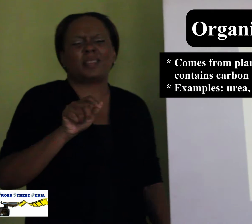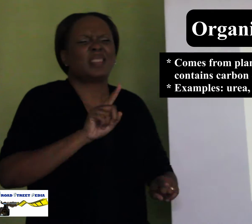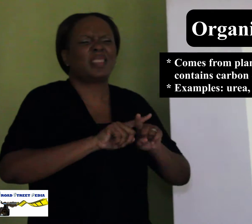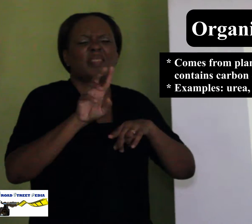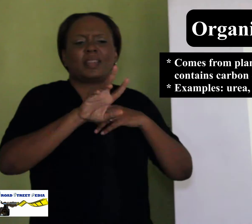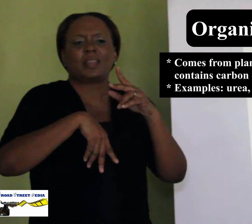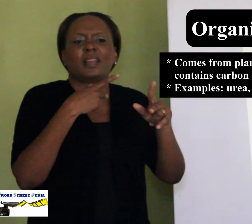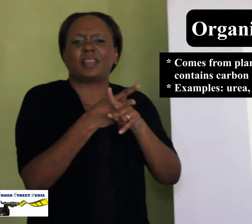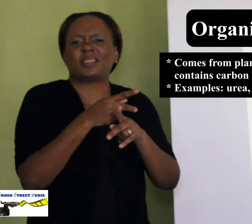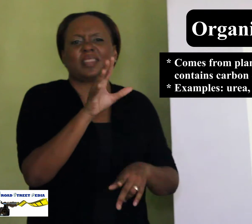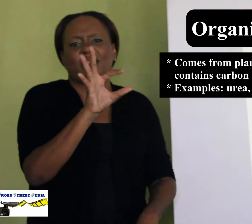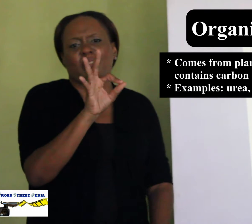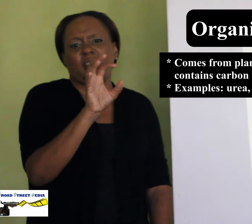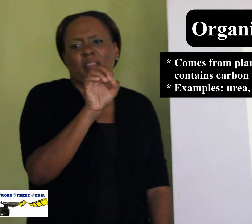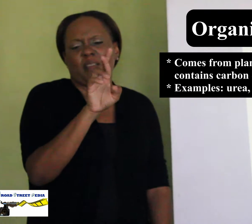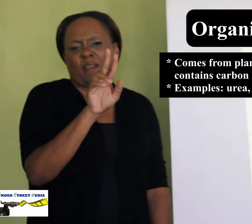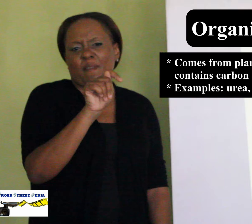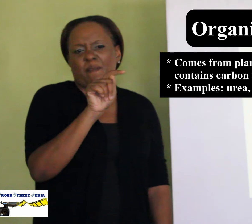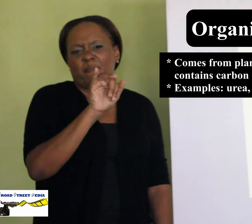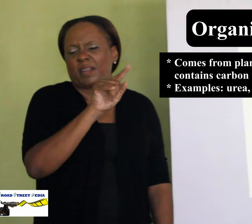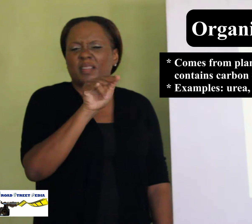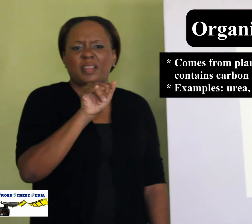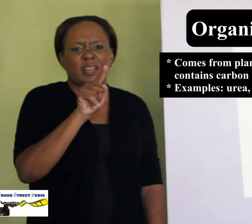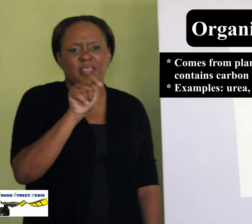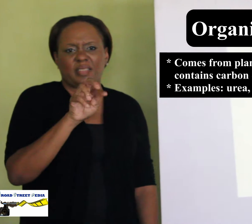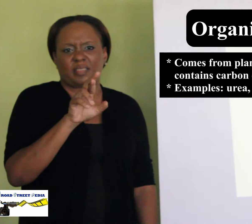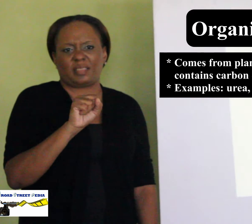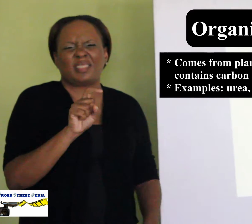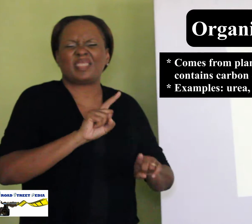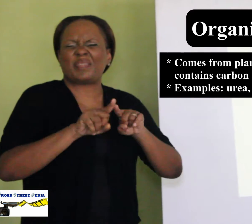can view in